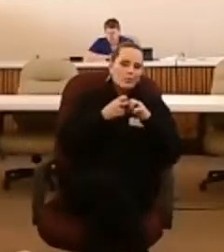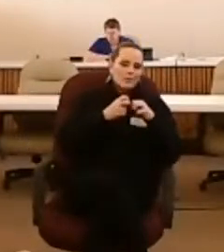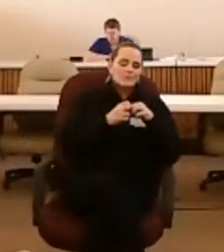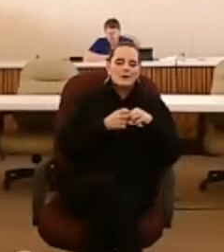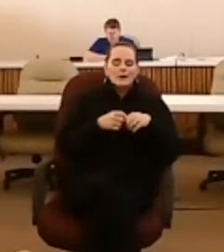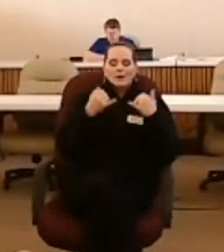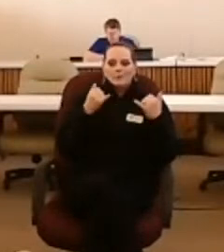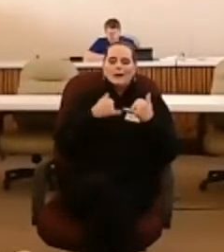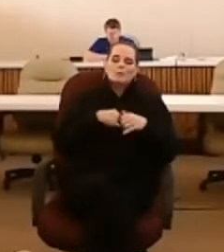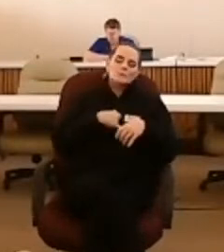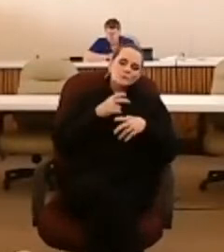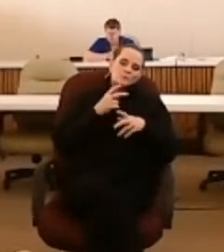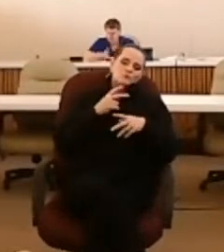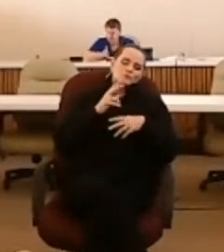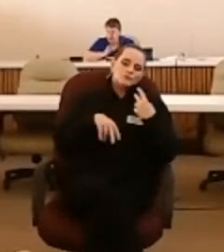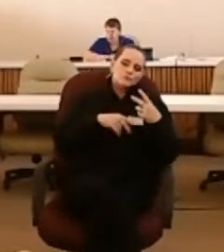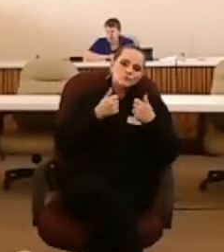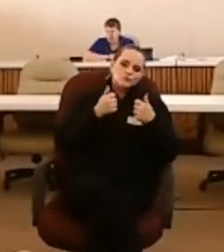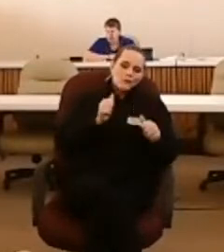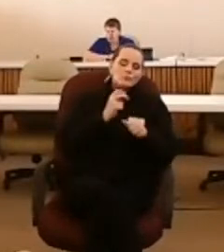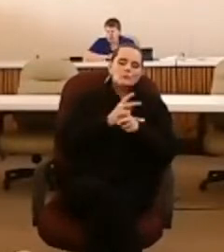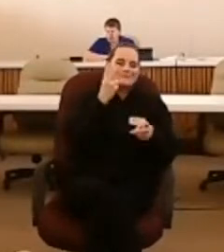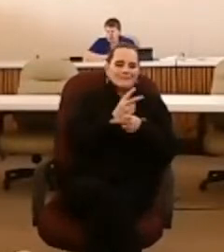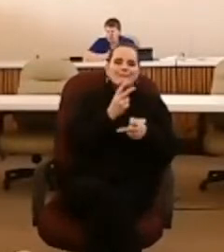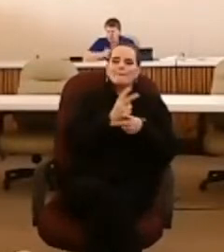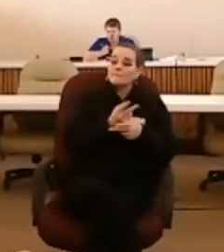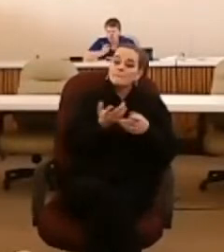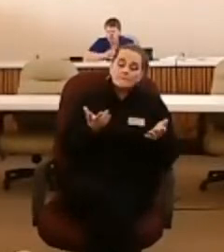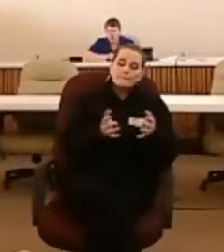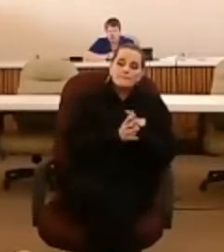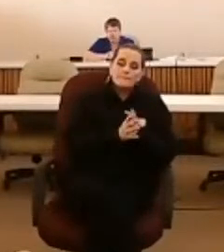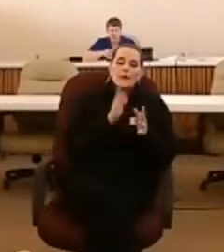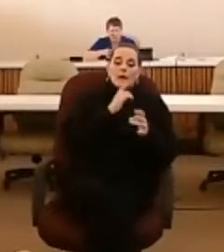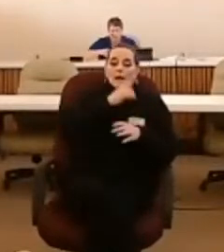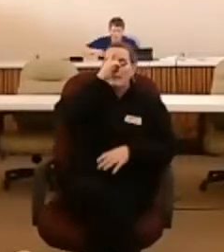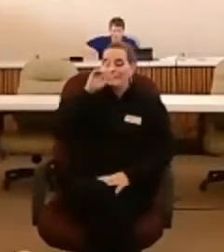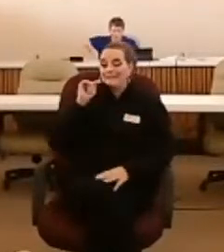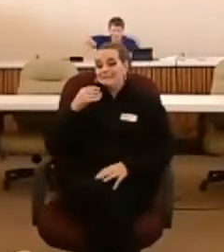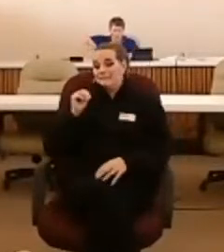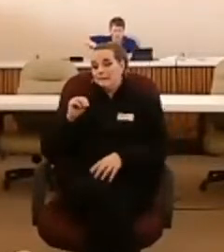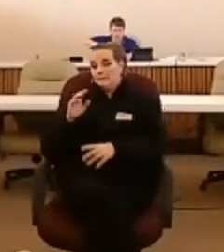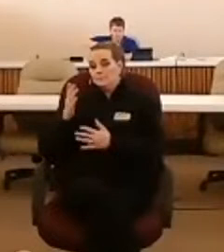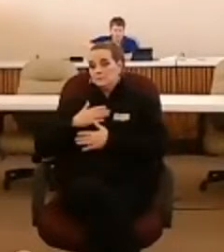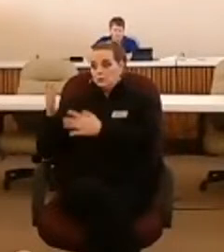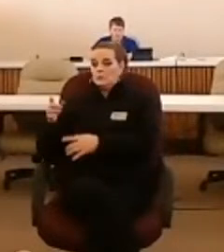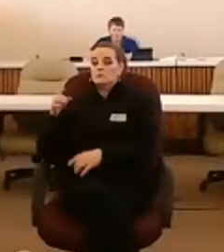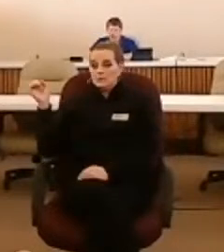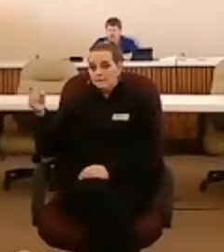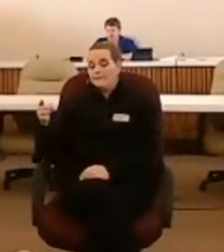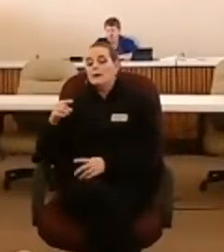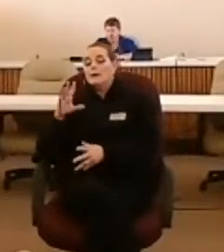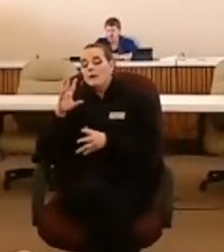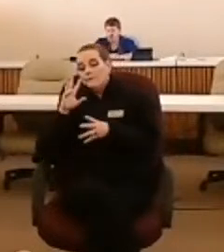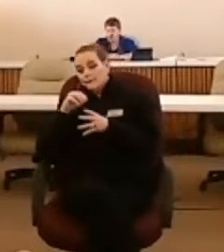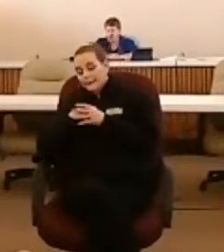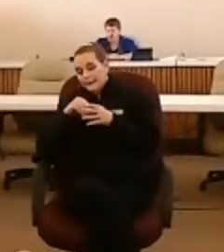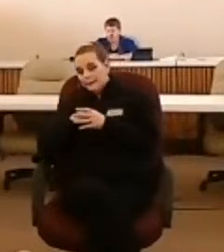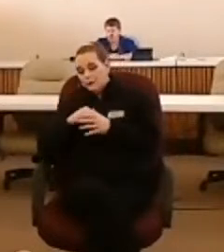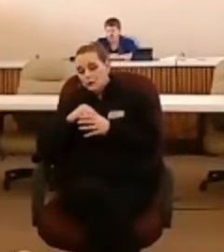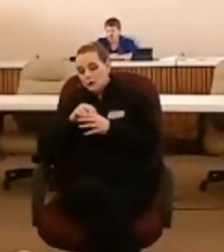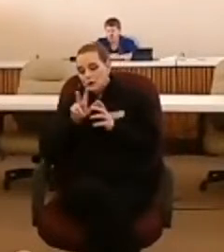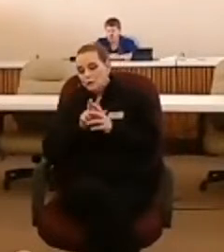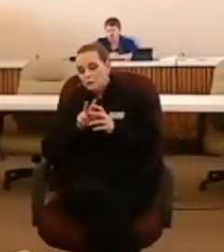some of them up. But like I said, I think that Tim's suggestion for that inner parking